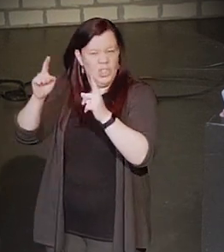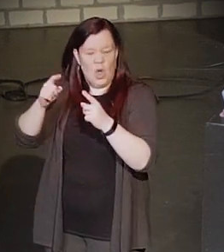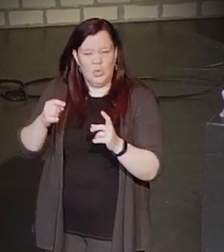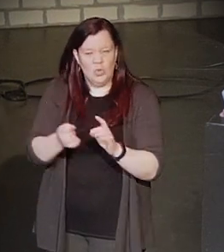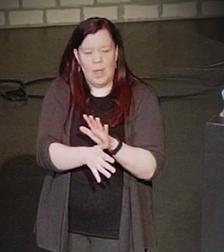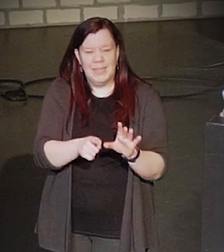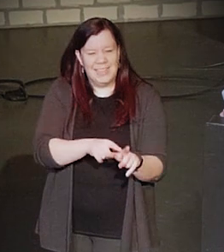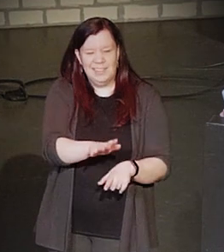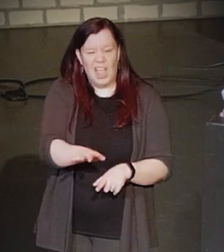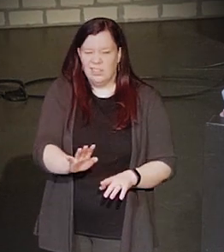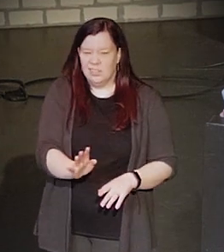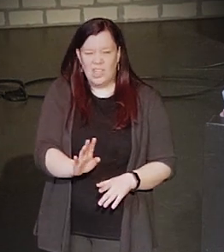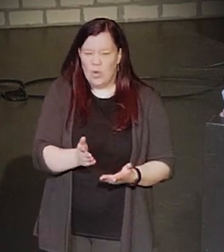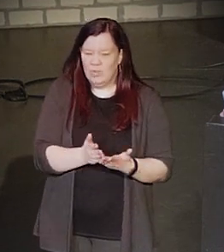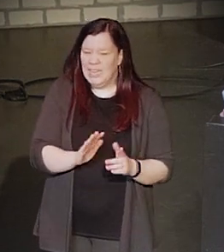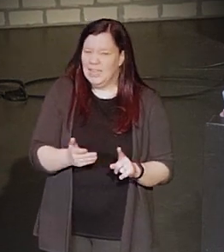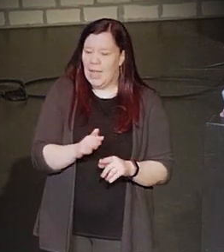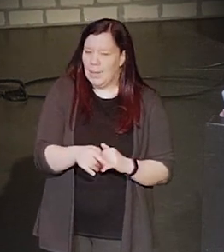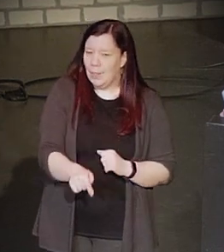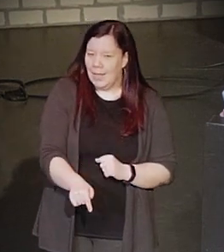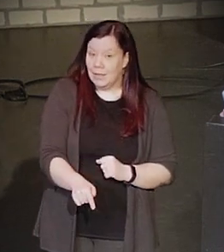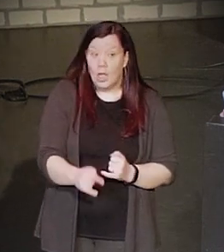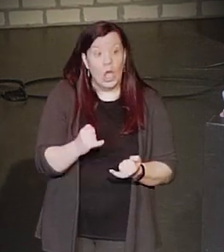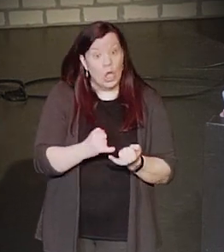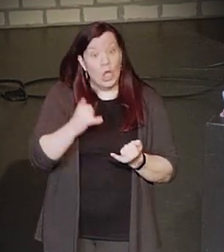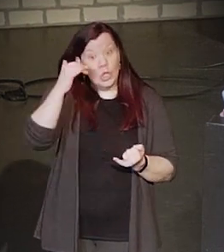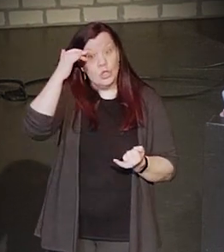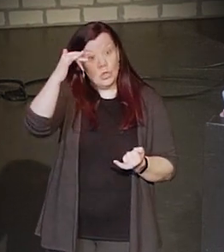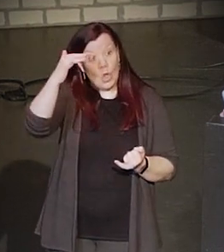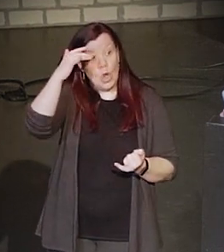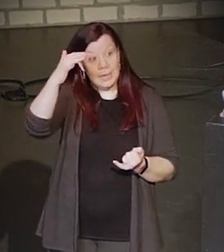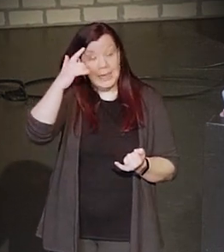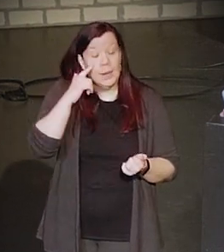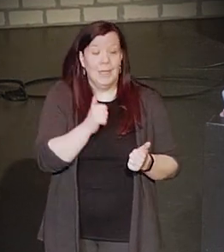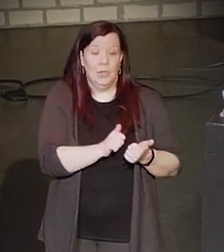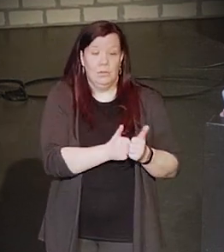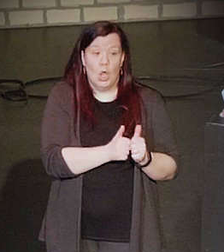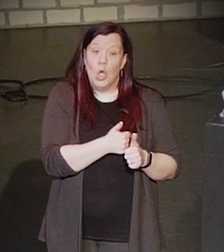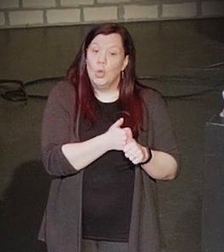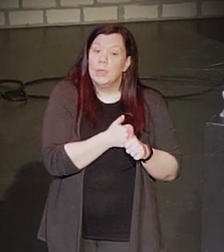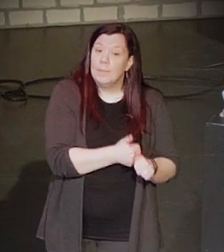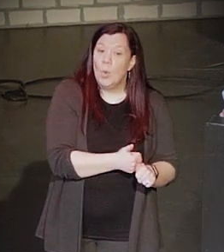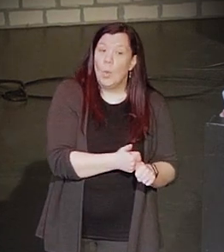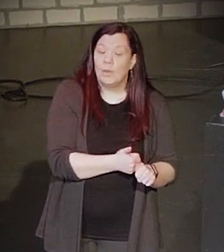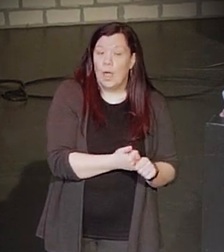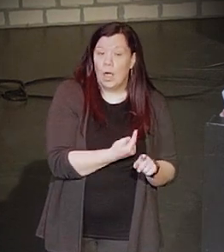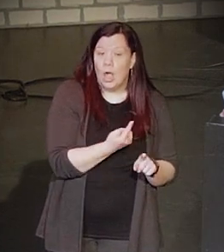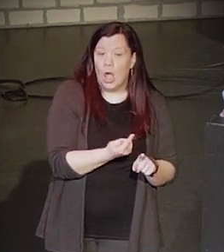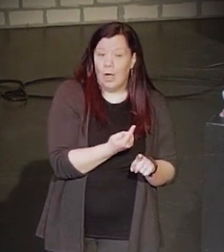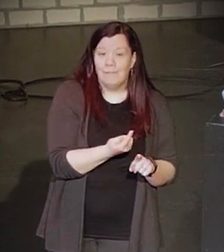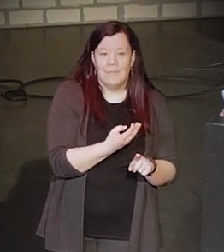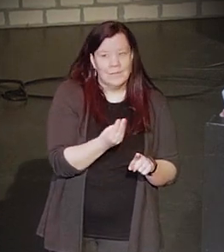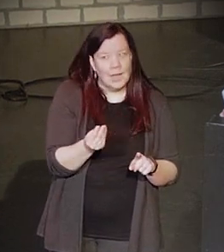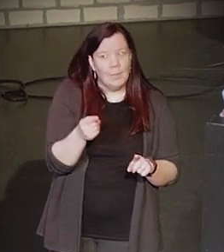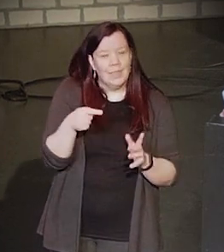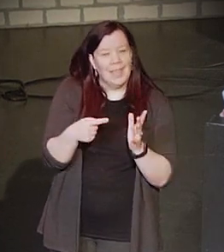or not. Because Socrates had actually been quite a tacit, close ally, supporter, and friend of a number of